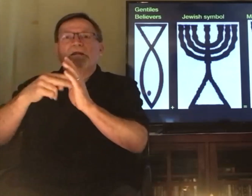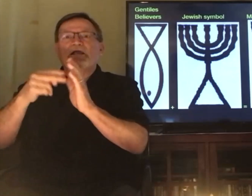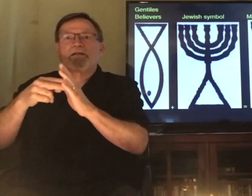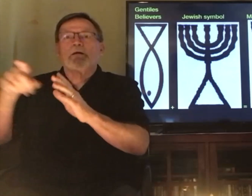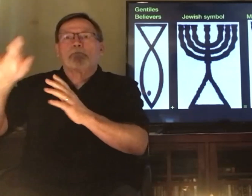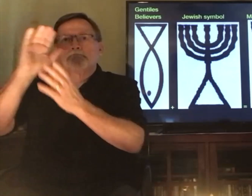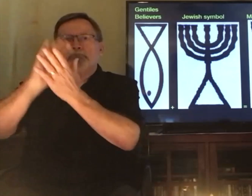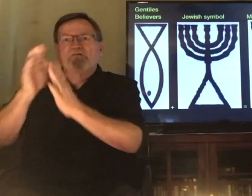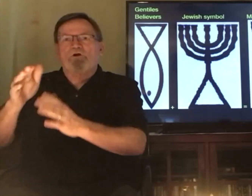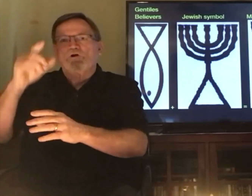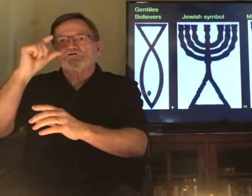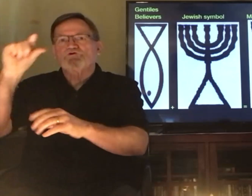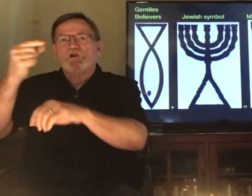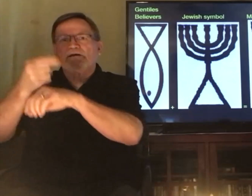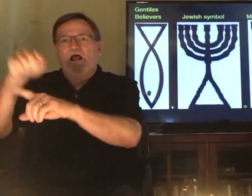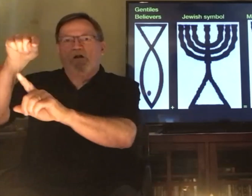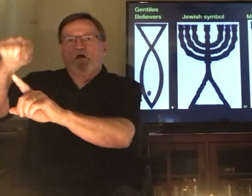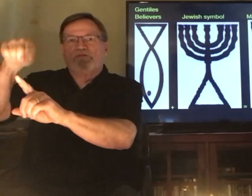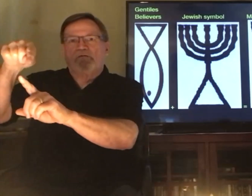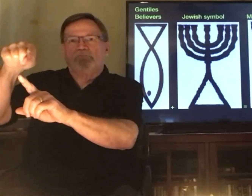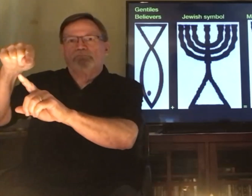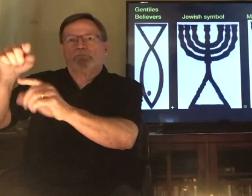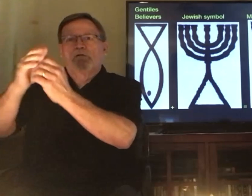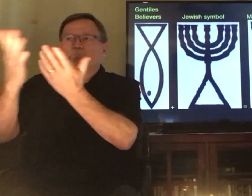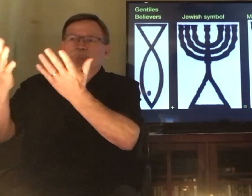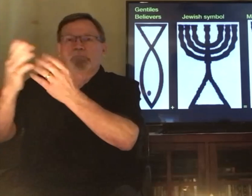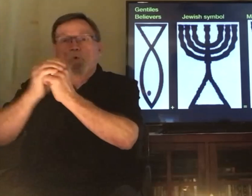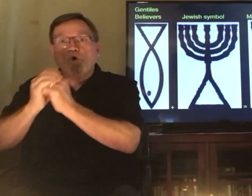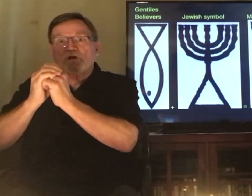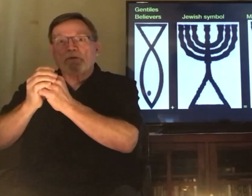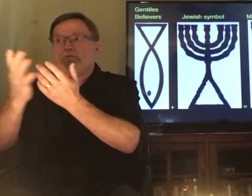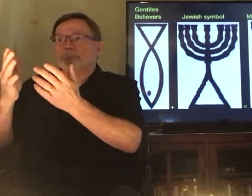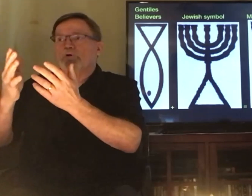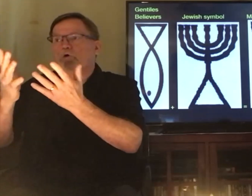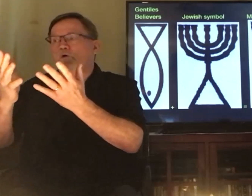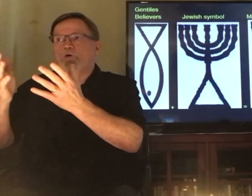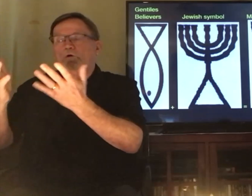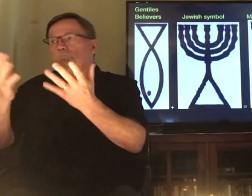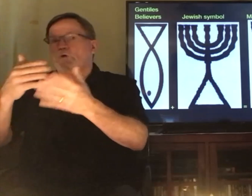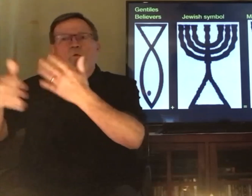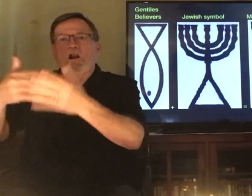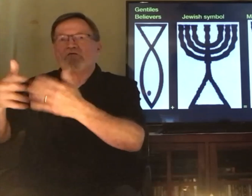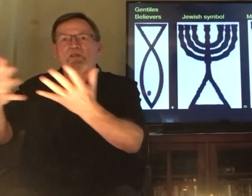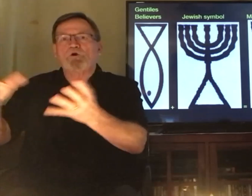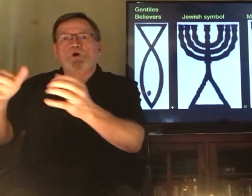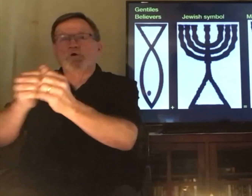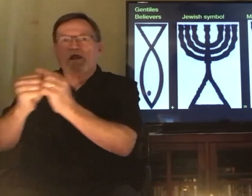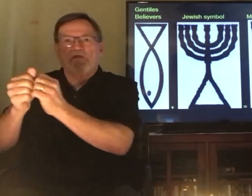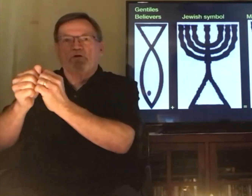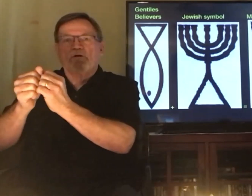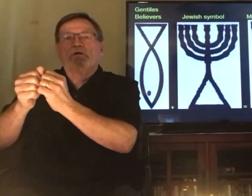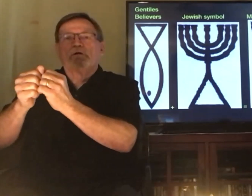Every blessing we enjoy comes through her root. like I said, without